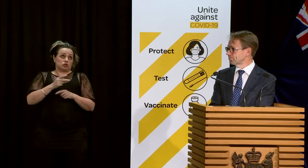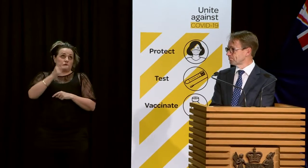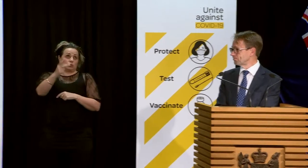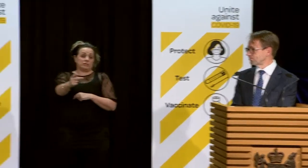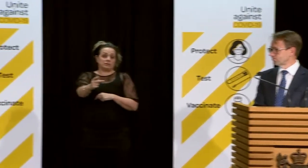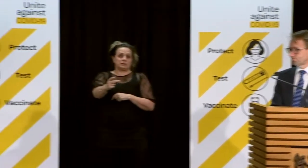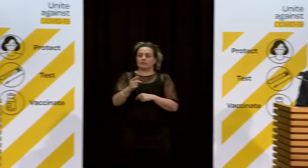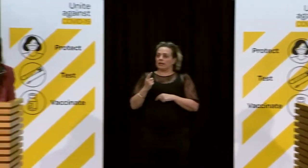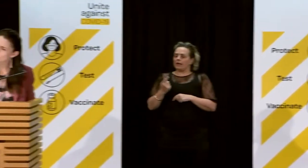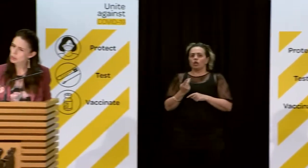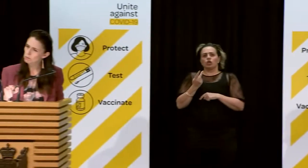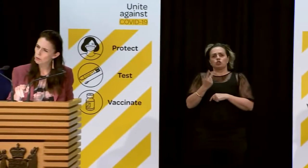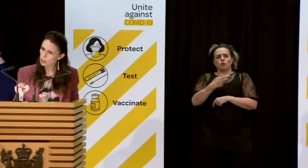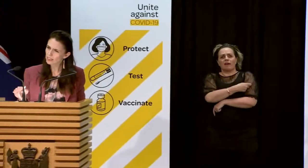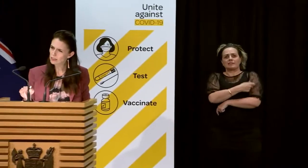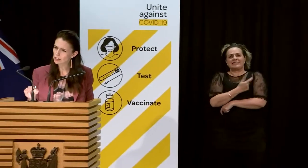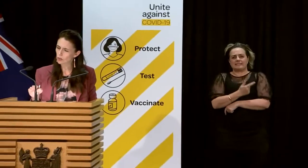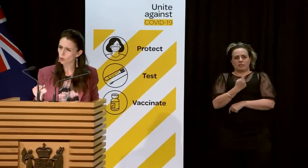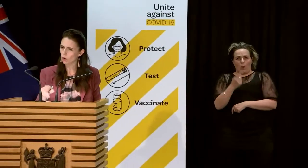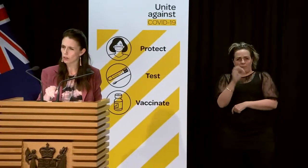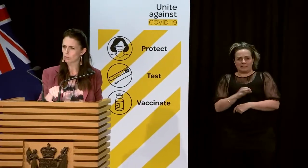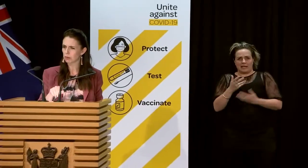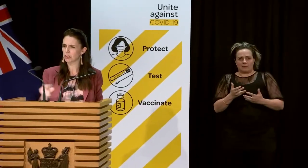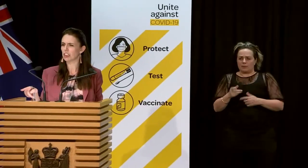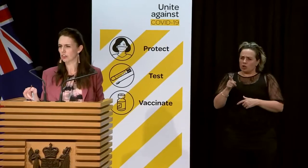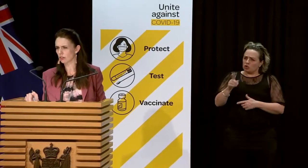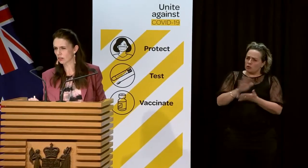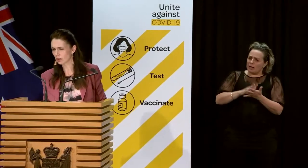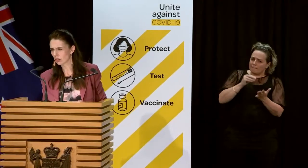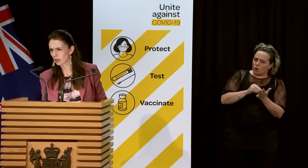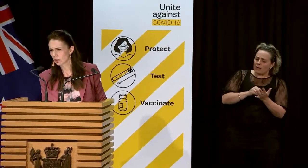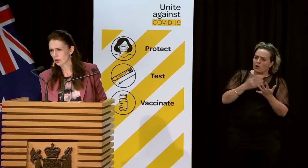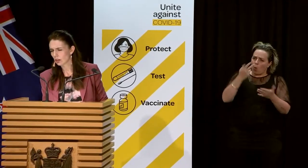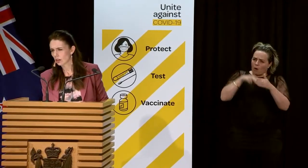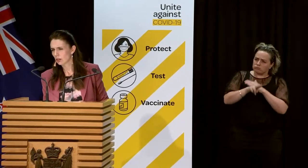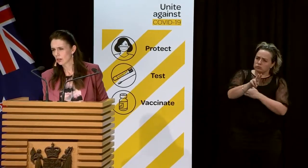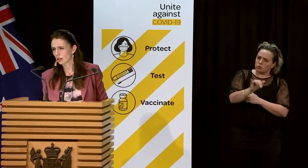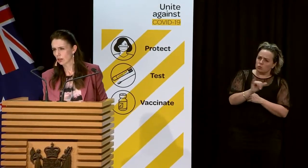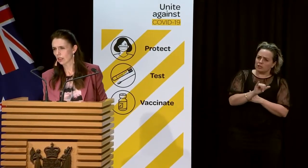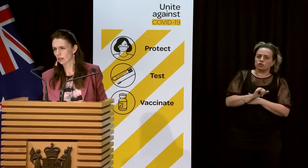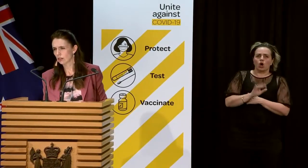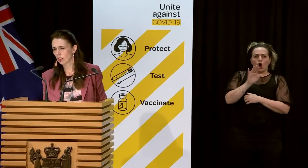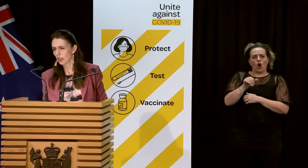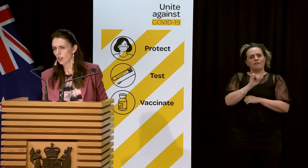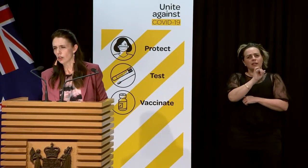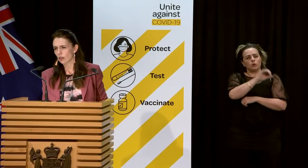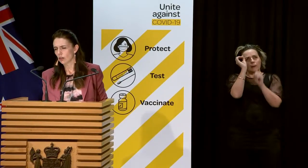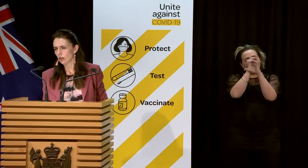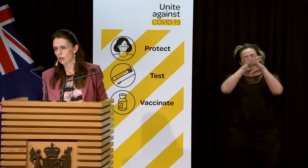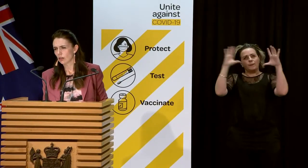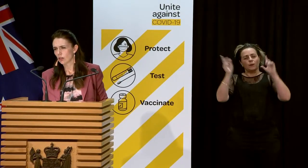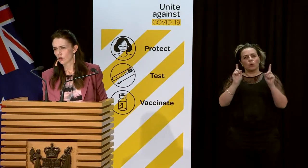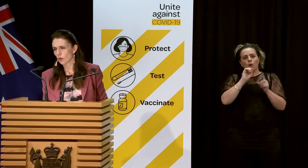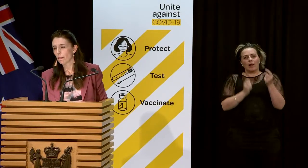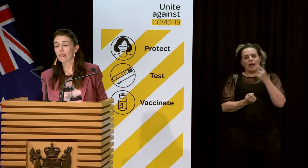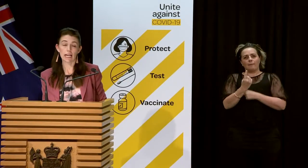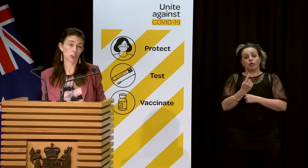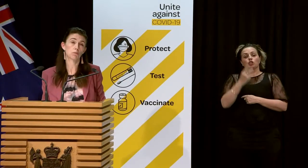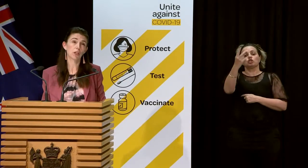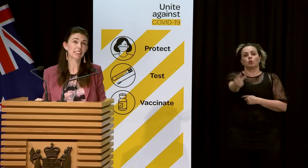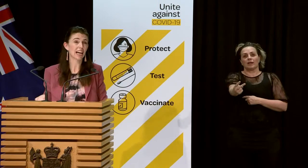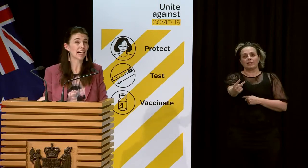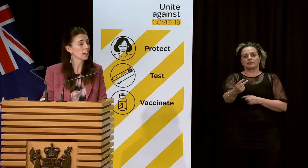moment, 71. Do you want it on just bookings or projections? On projection, and also obviously some people are walking in.